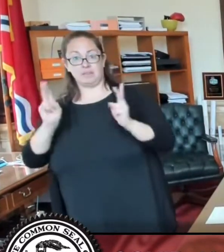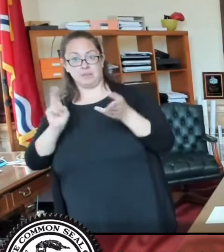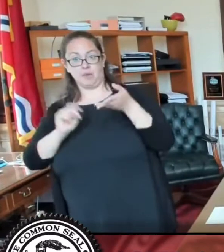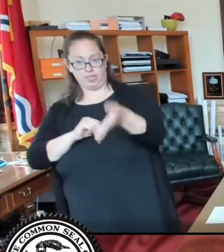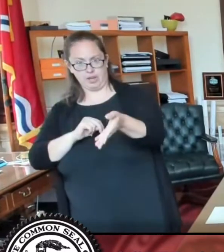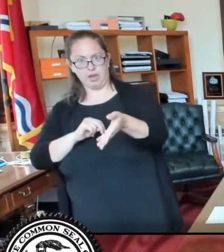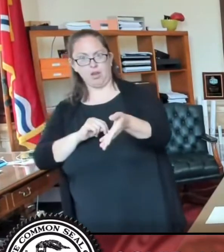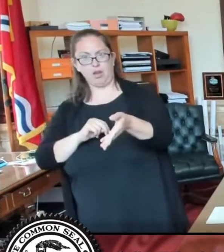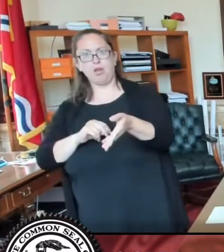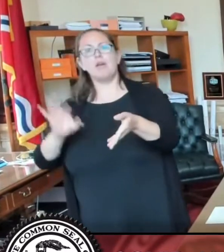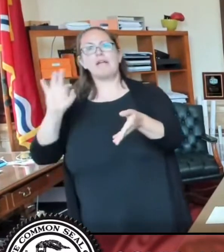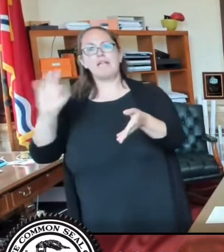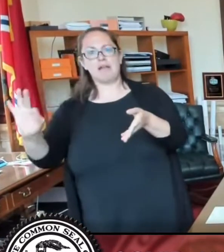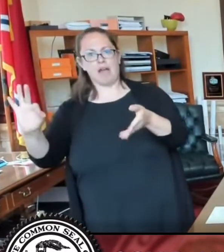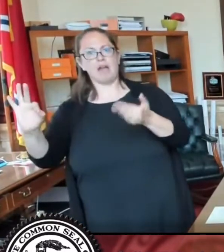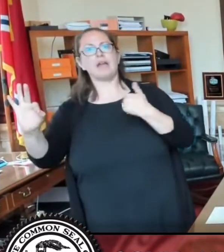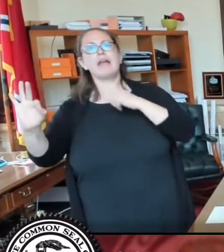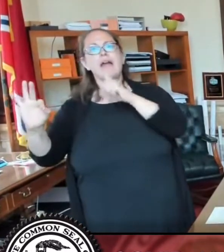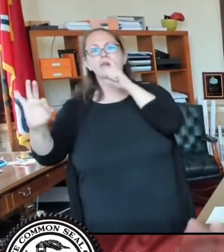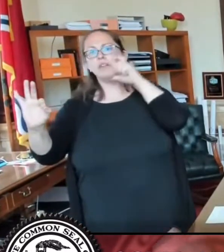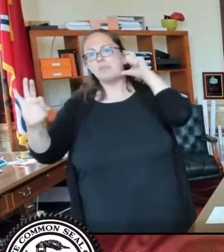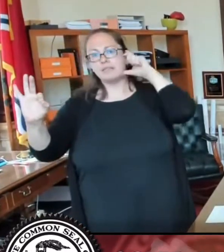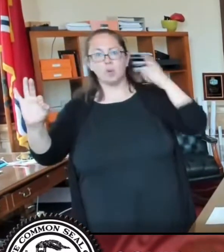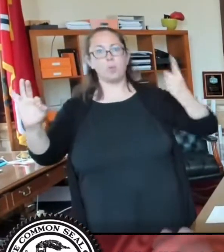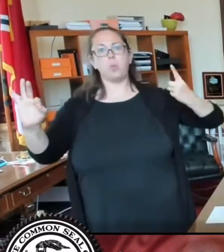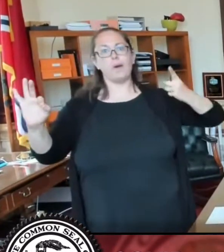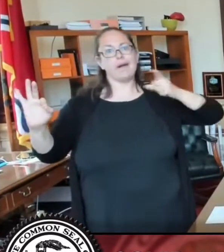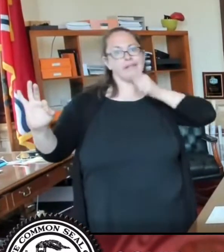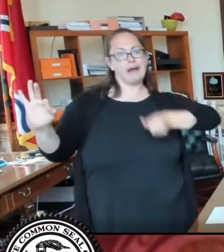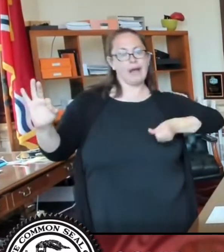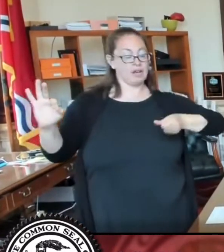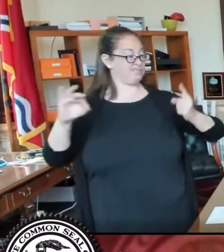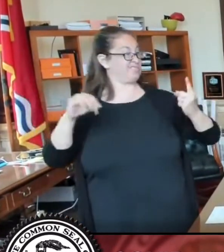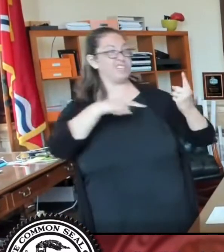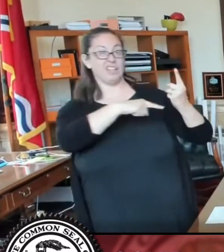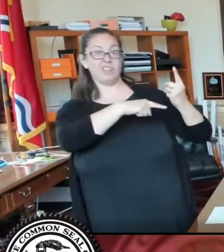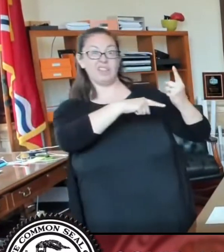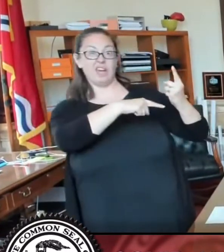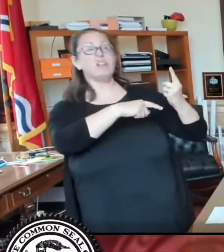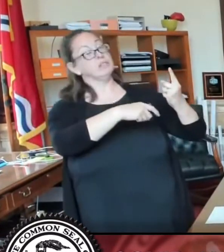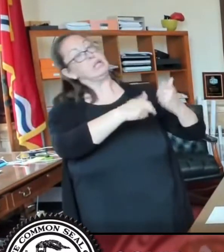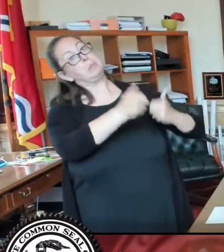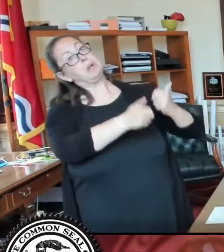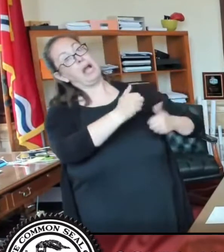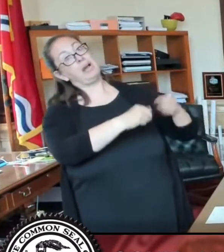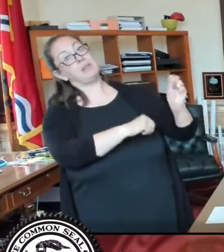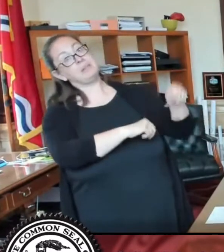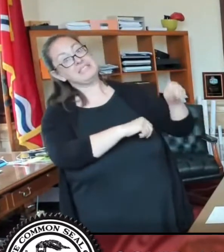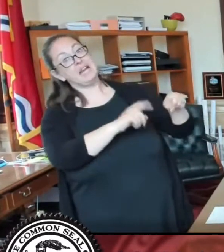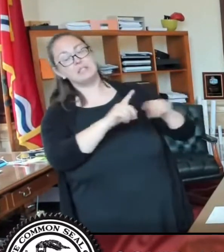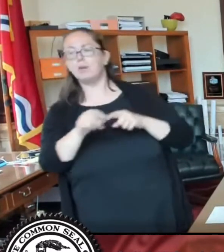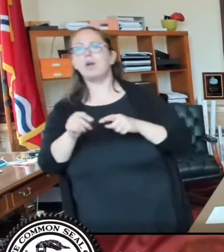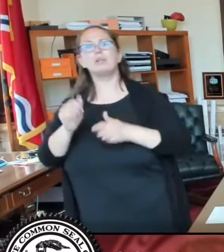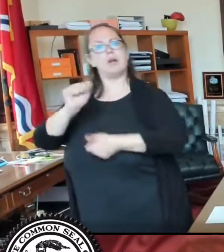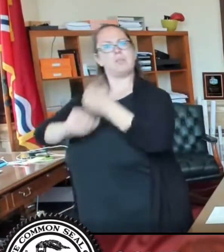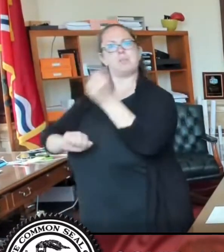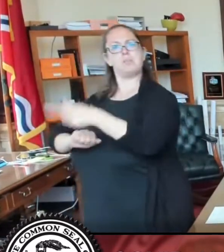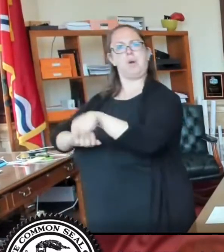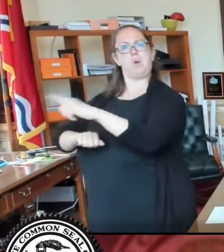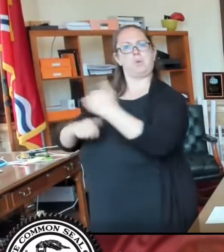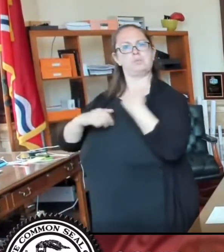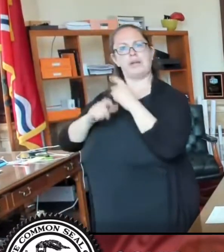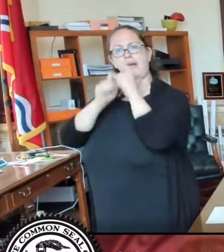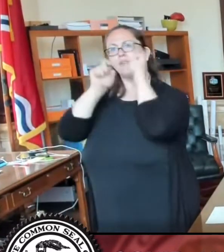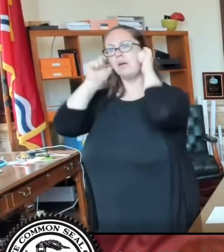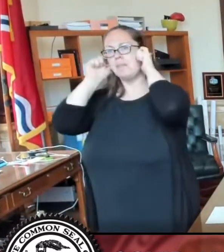9 of them have on a mask and 1 of them doesn't, well, that one is a problem, but at least most people have on a mask. I think I mentioned